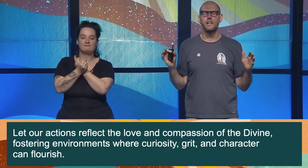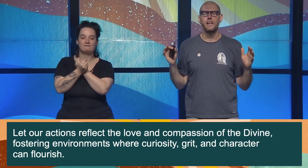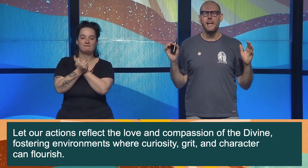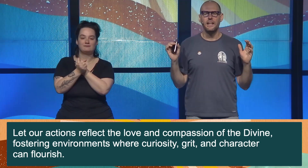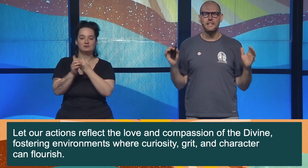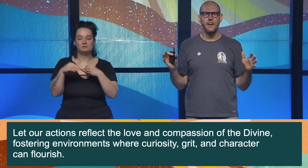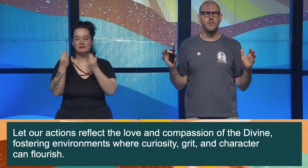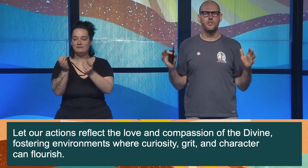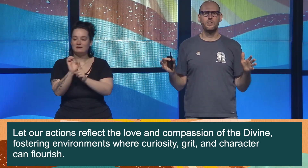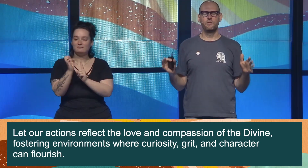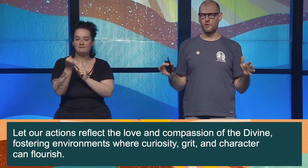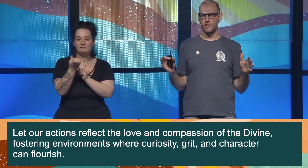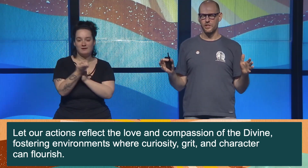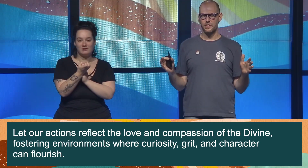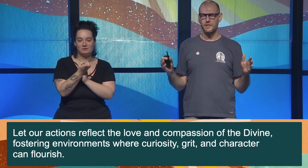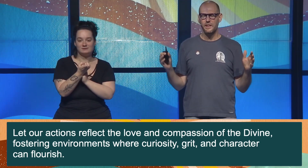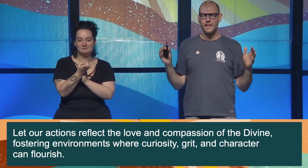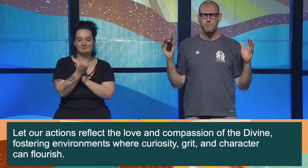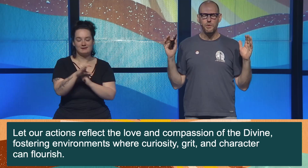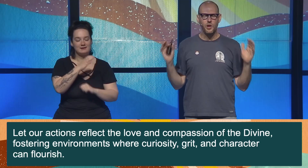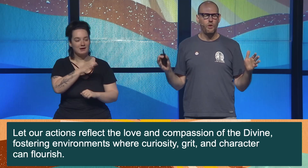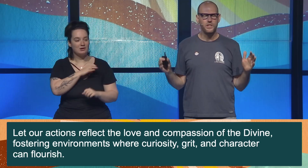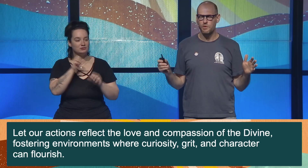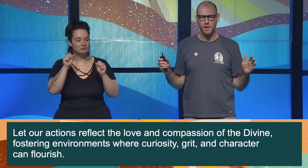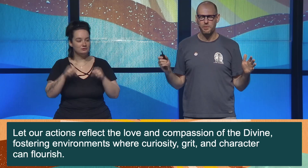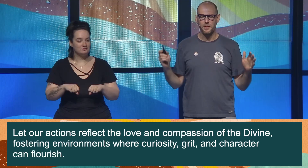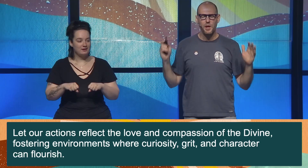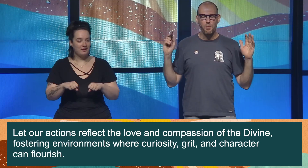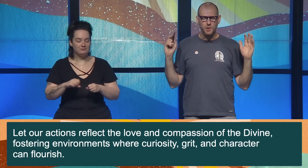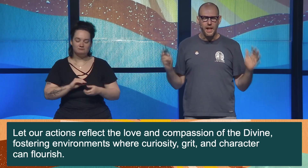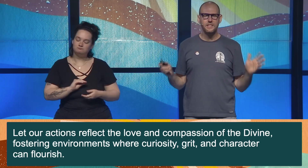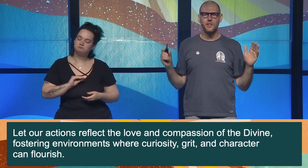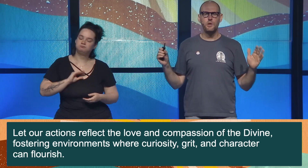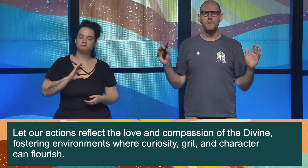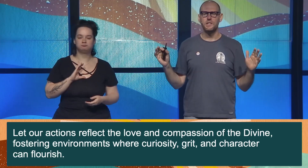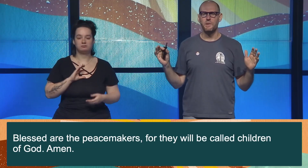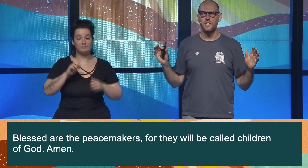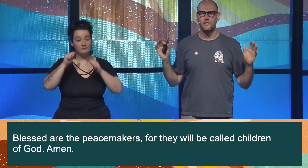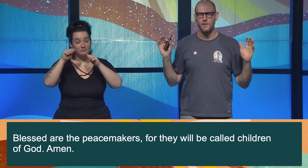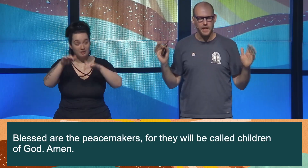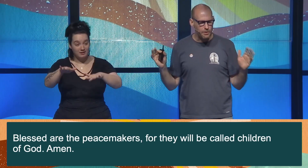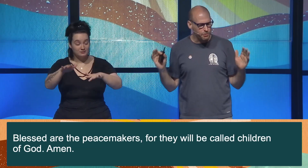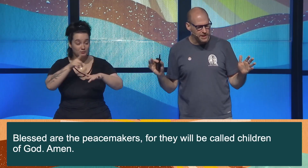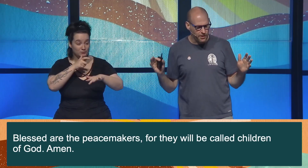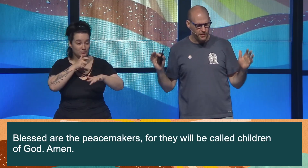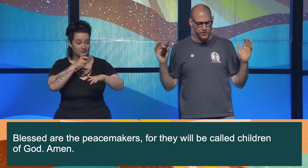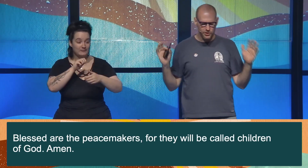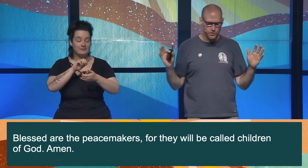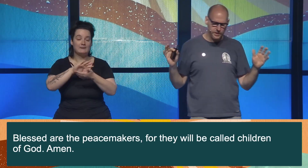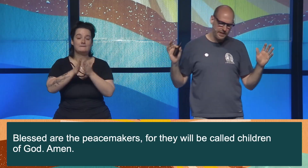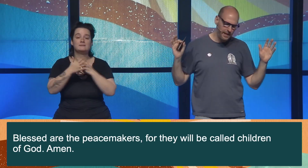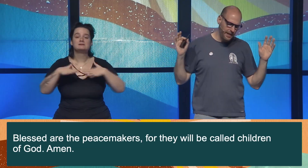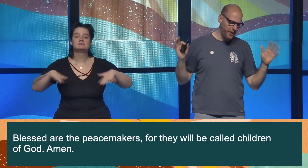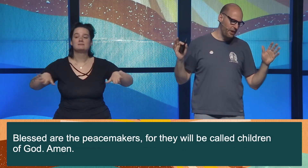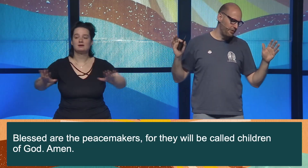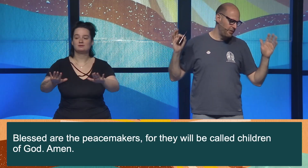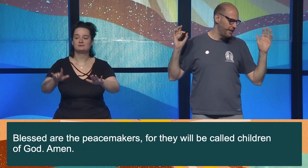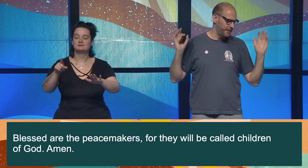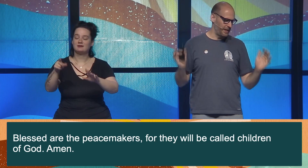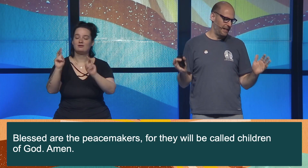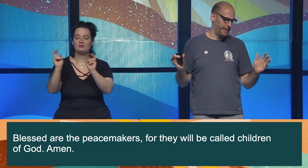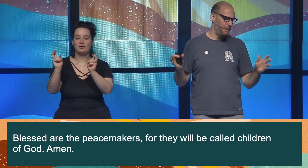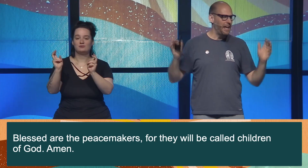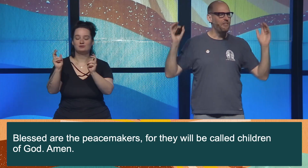curiosity, grit, and character can flourish. And may we always remember, blessed are the peacemakers, for they will be called children